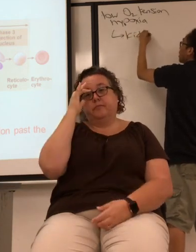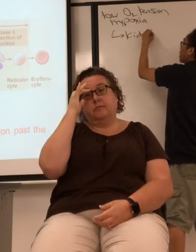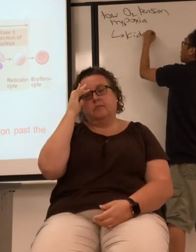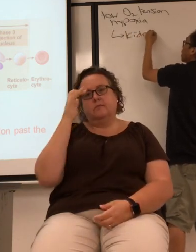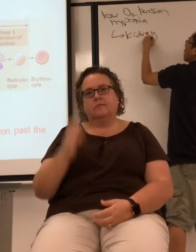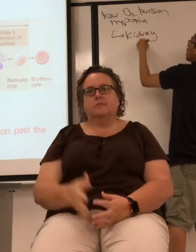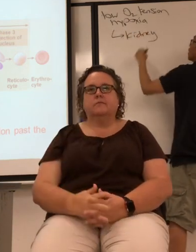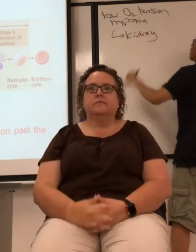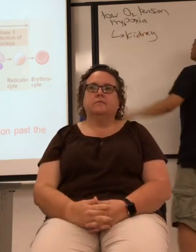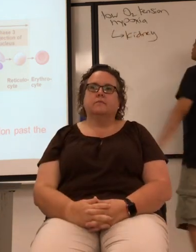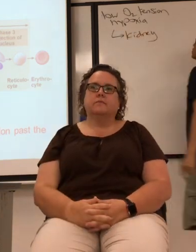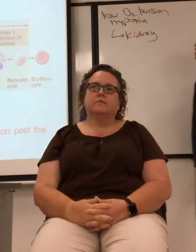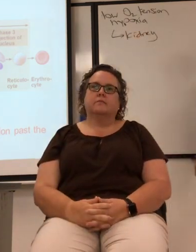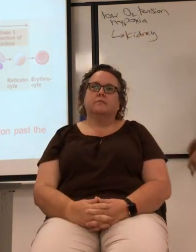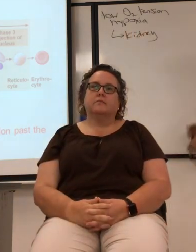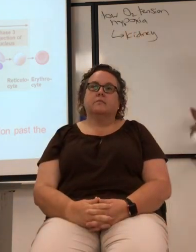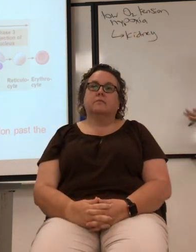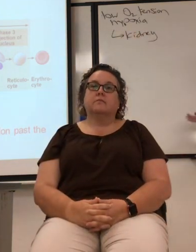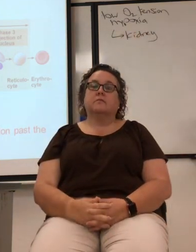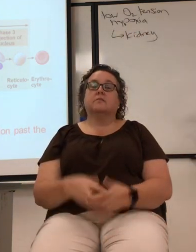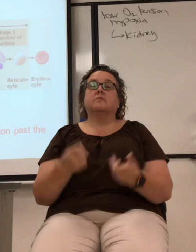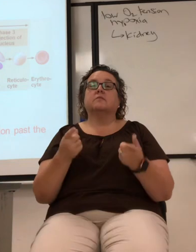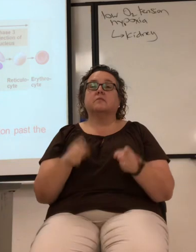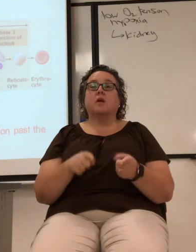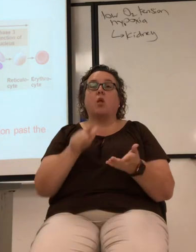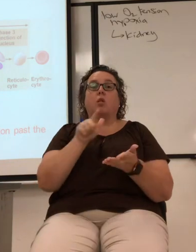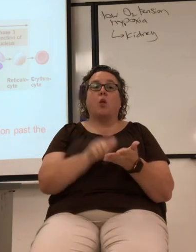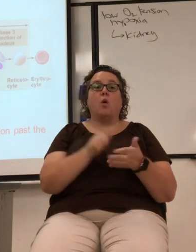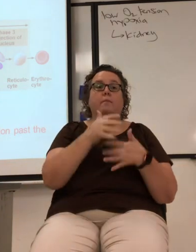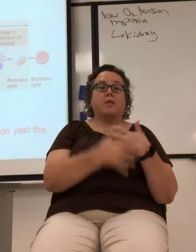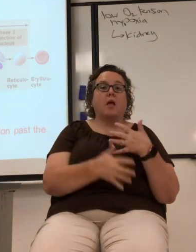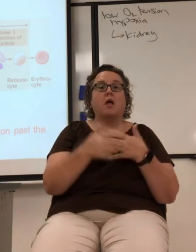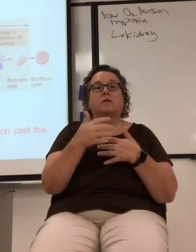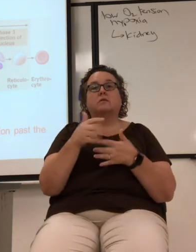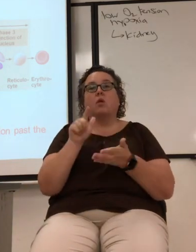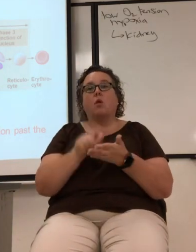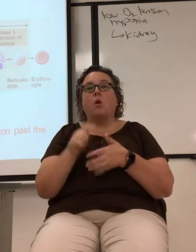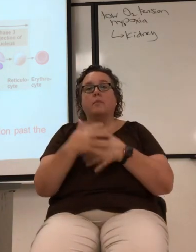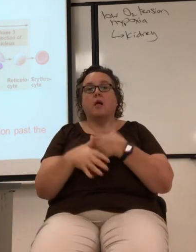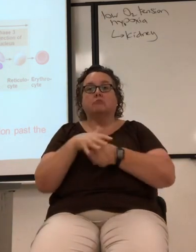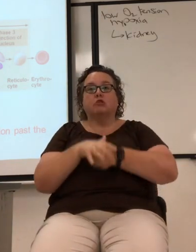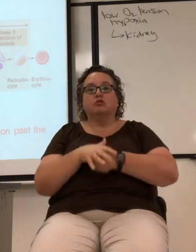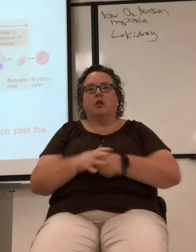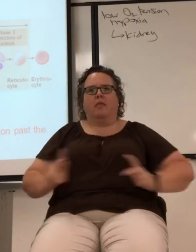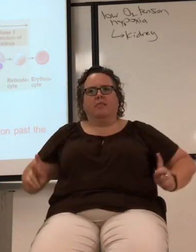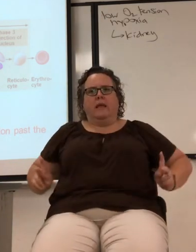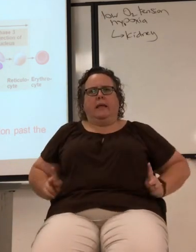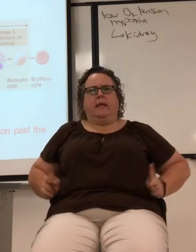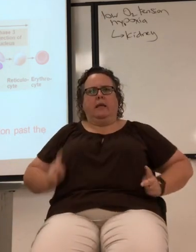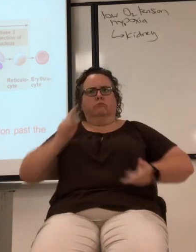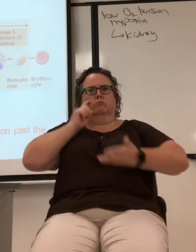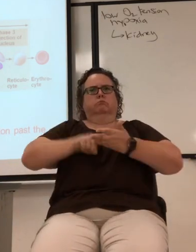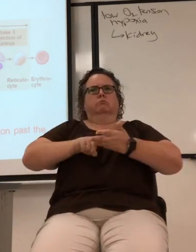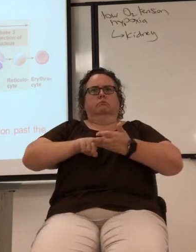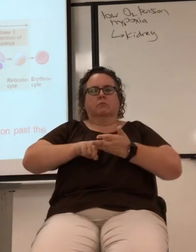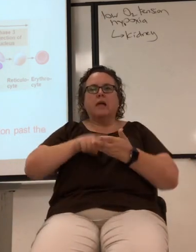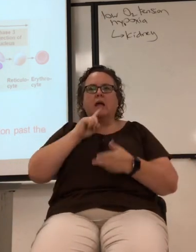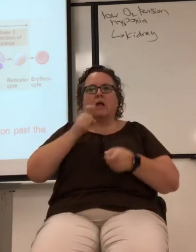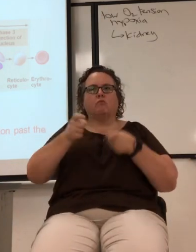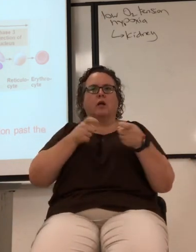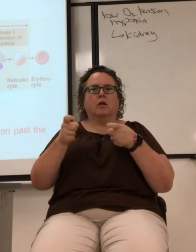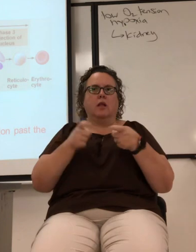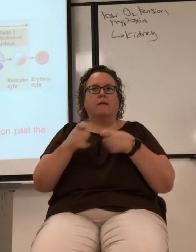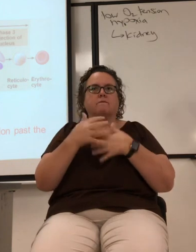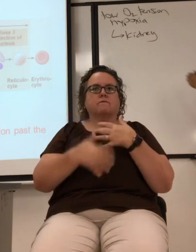So you got low blood pressure, whatever. The kidney can pick up on that. It helps regulate fluid balance. It has the ability to do